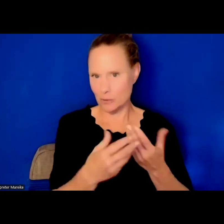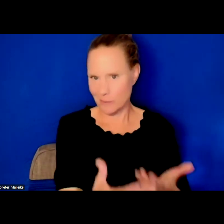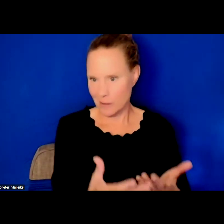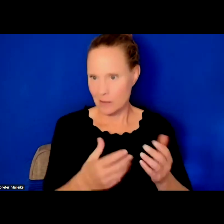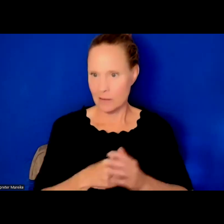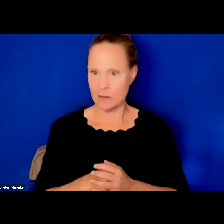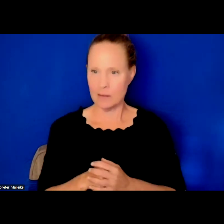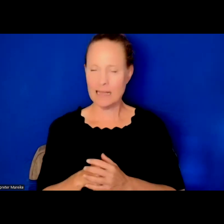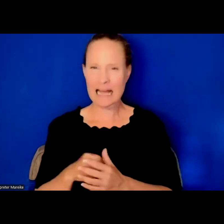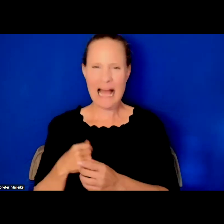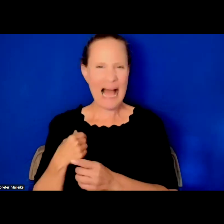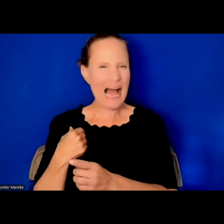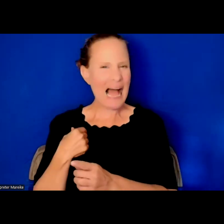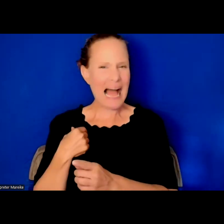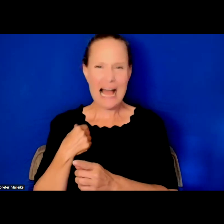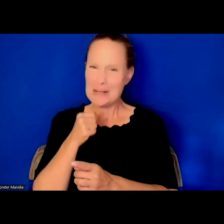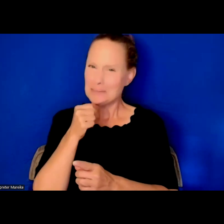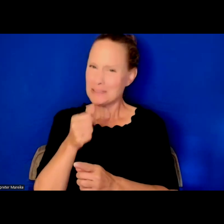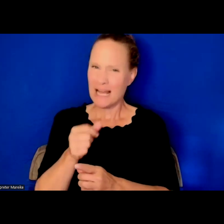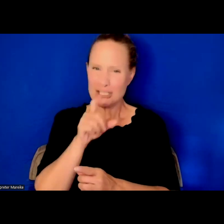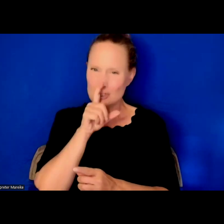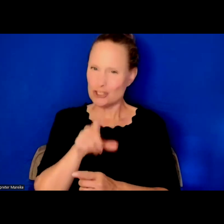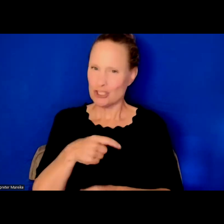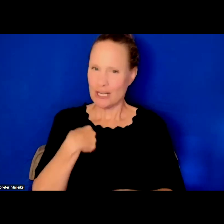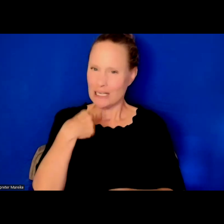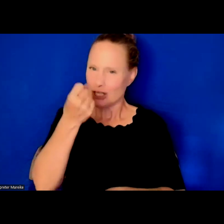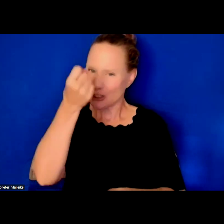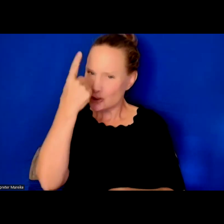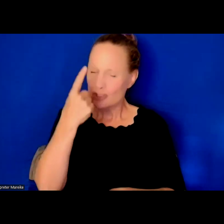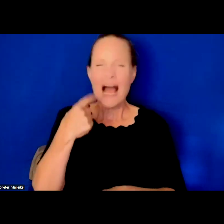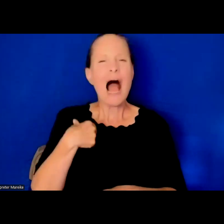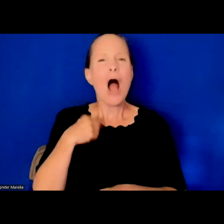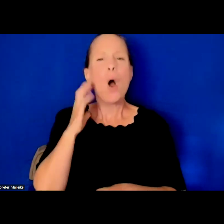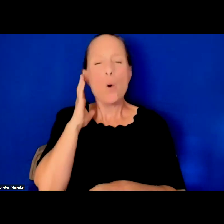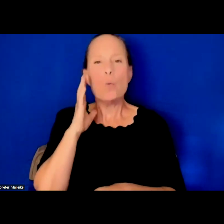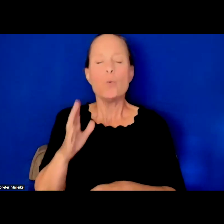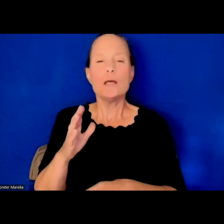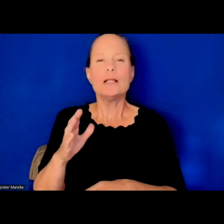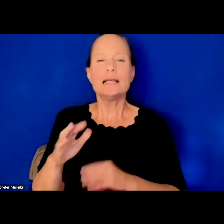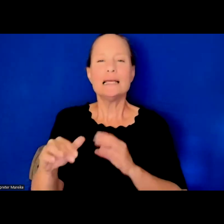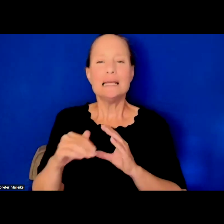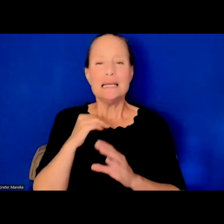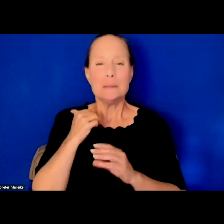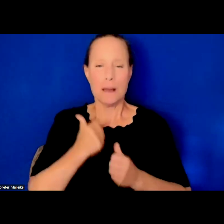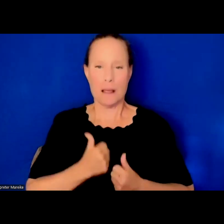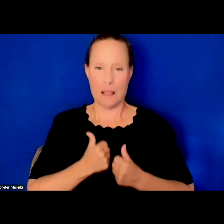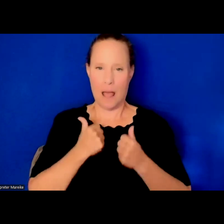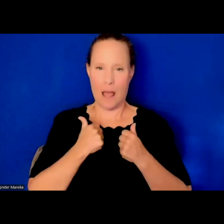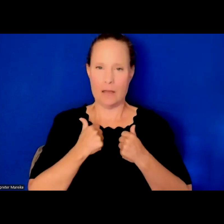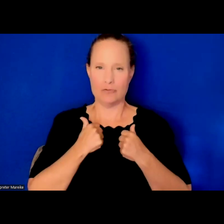I still a little confused on the question, sorry. And I can provide my email too after this, if there's